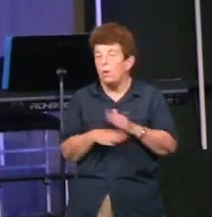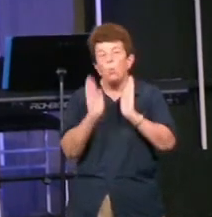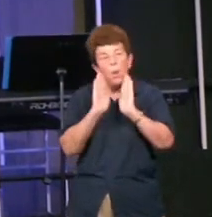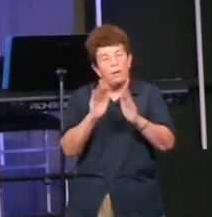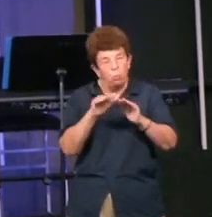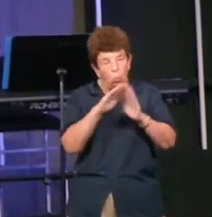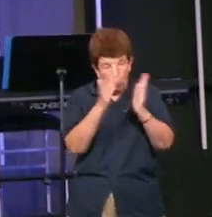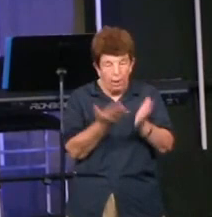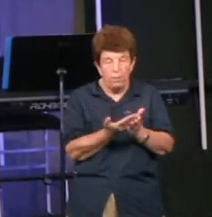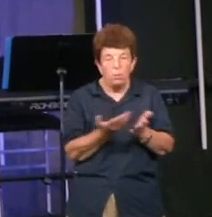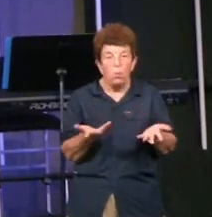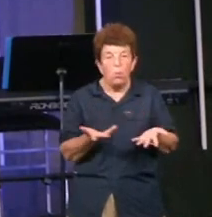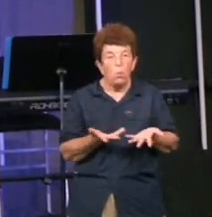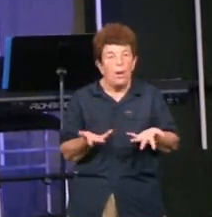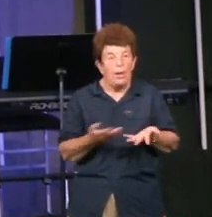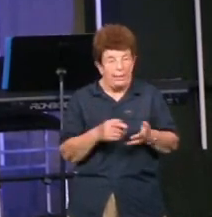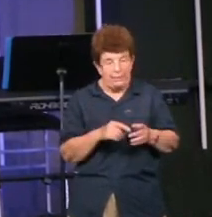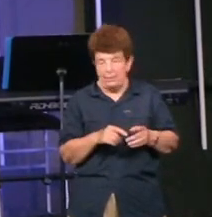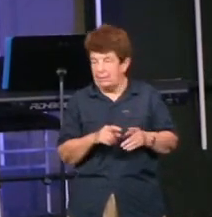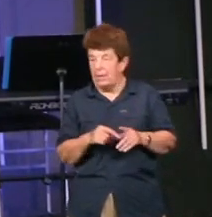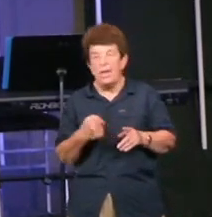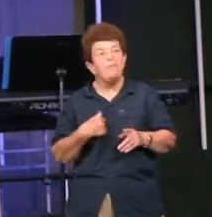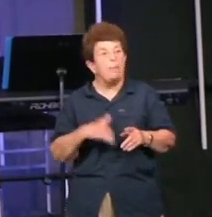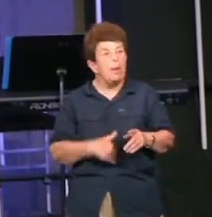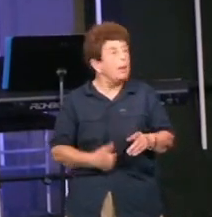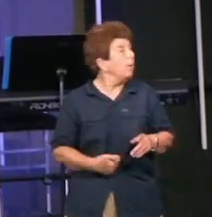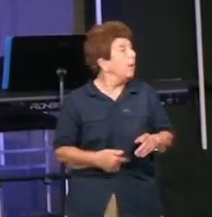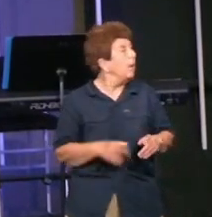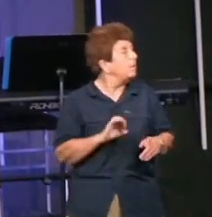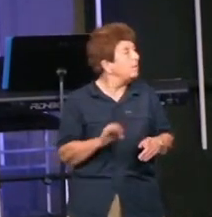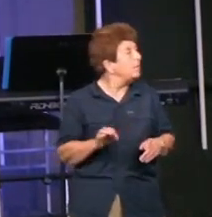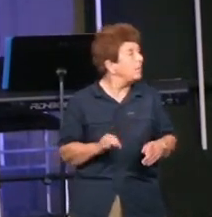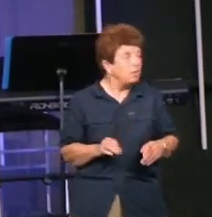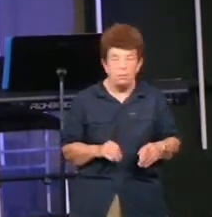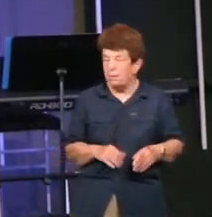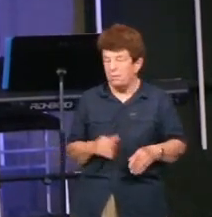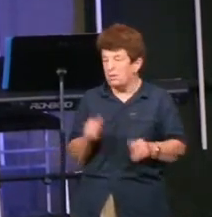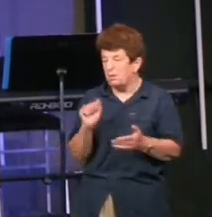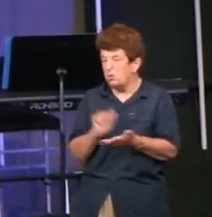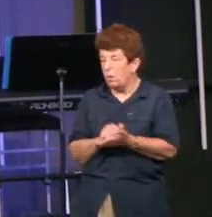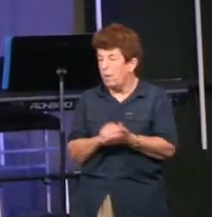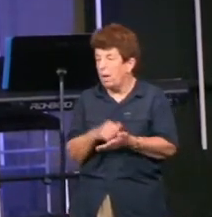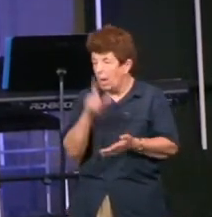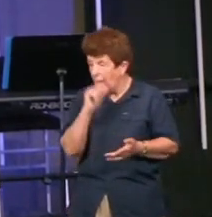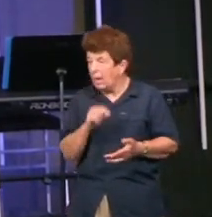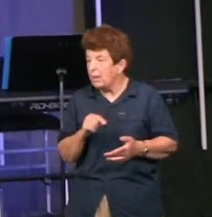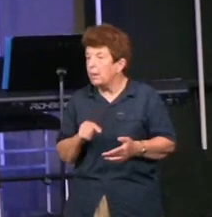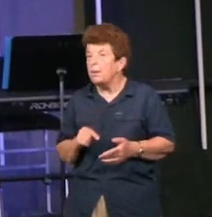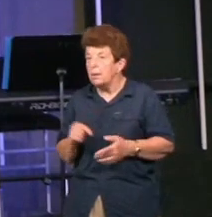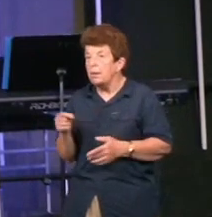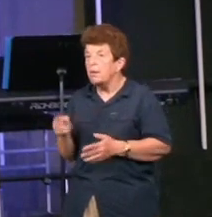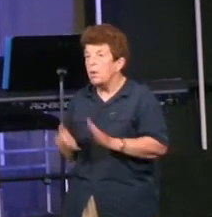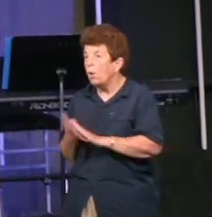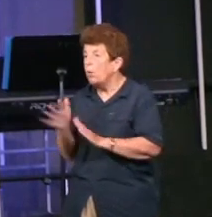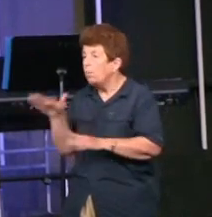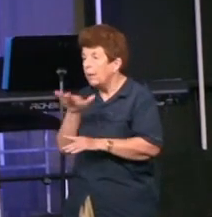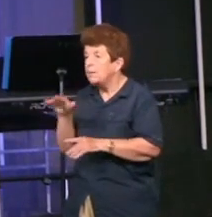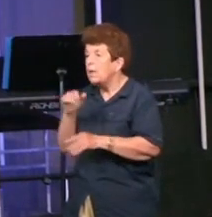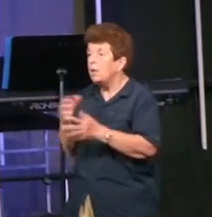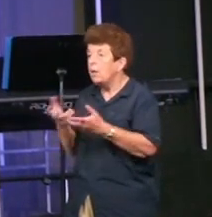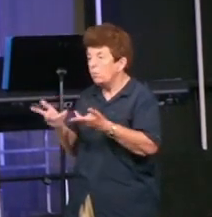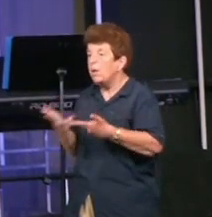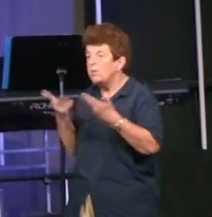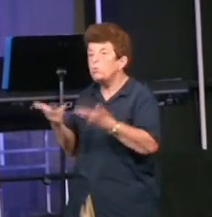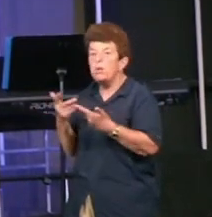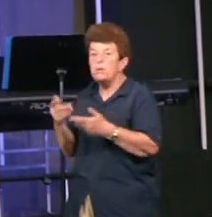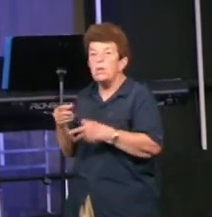very blessed, where just down the road, if I'm hungry, I don't even have to go to the grocery store. I can go to somewhere that cooks me food. Okay, we